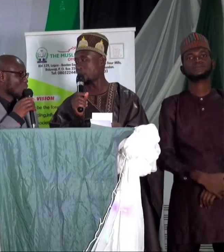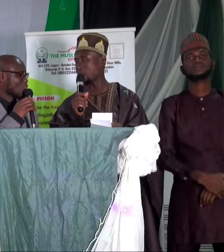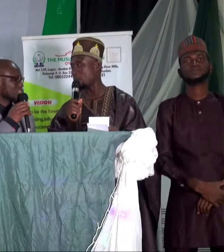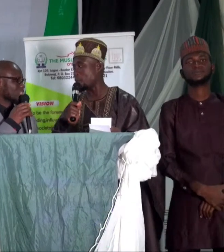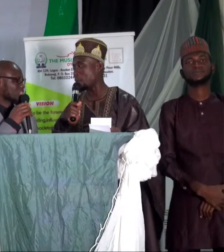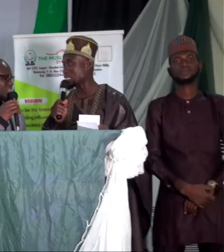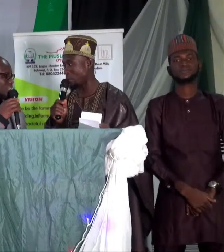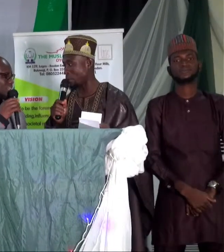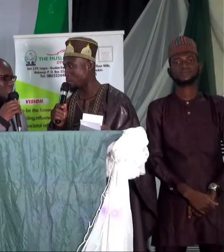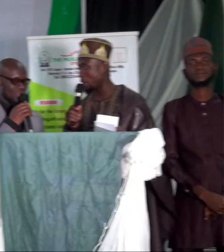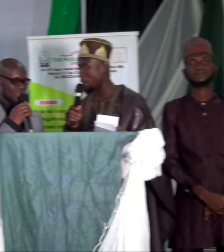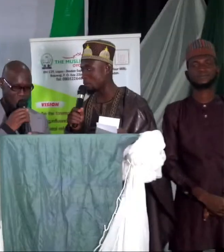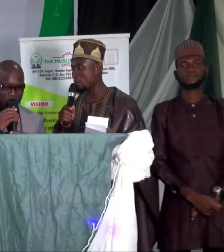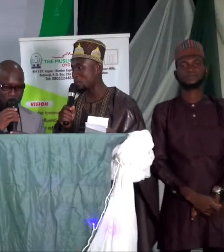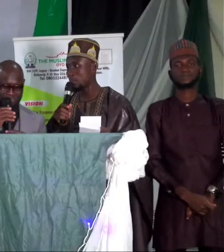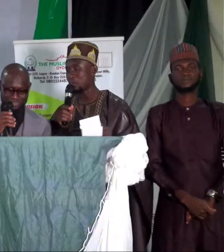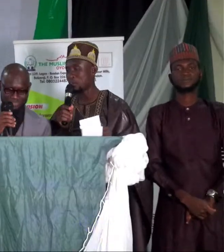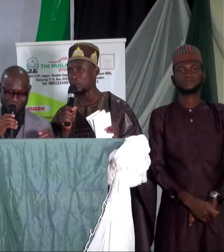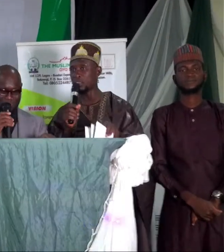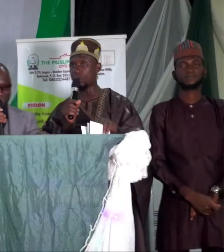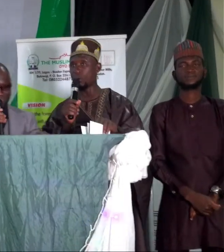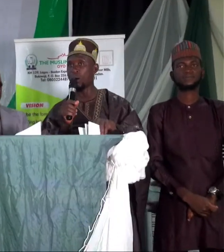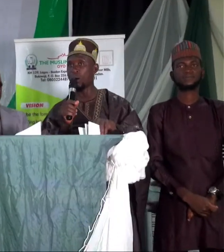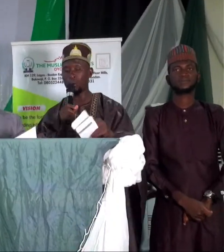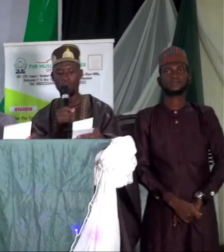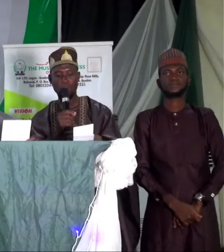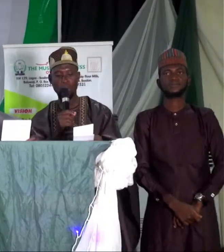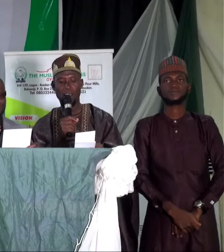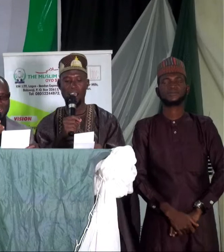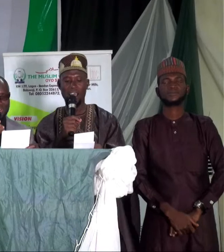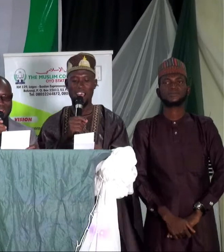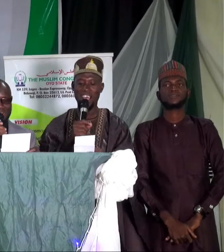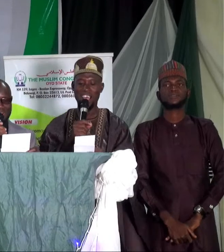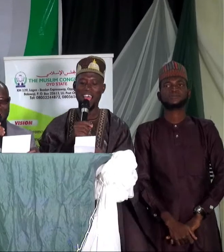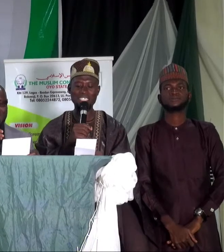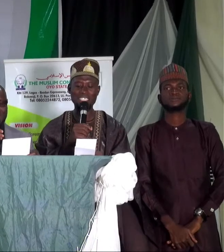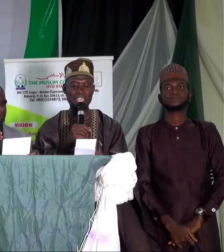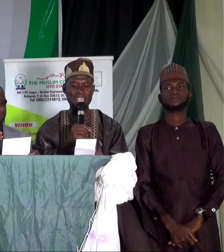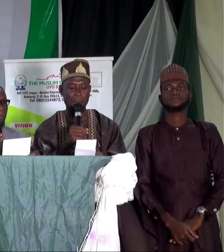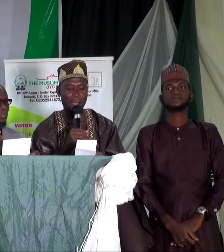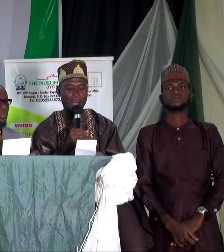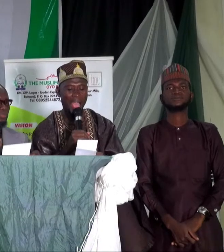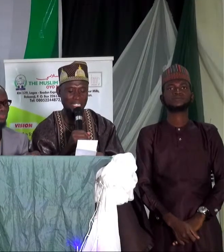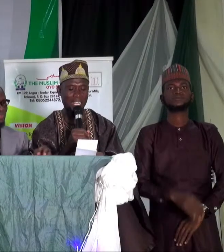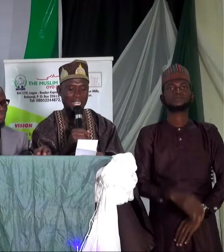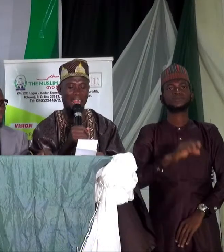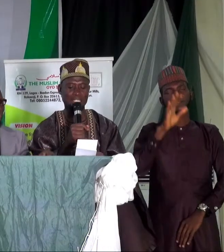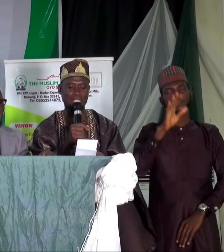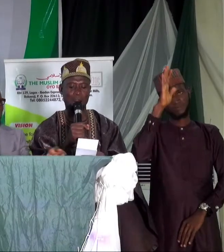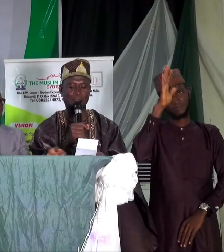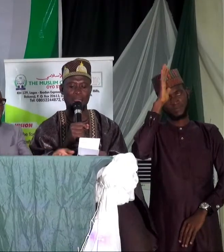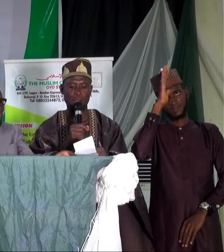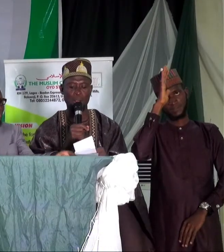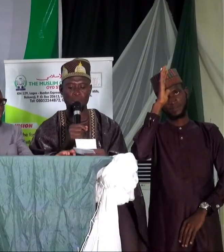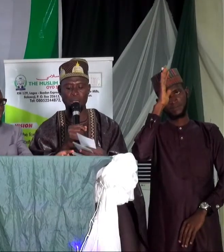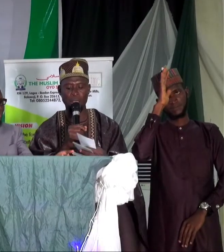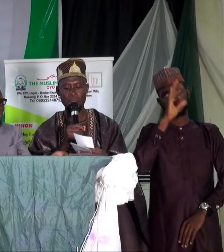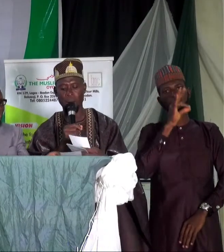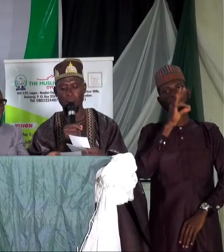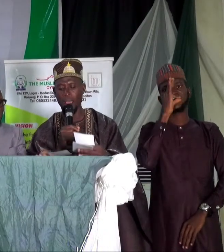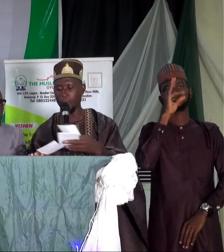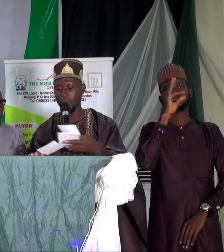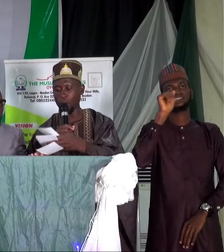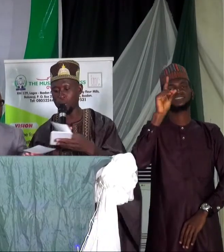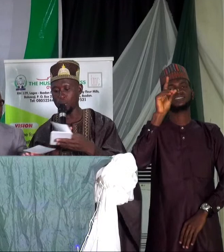mo wa se se fe ma mo wa ni. Okay. Oh, team, wow. Okay. Aha. Al-Aji, Baba wa Sheikh Al-Aji Ibrahim Adeyemi,